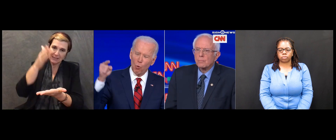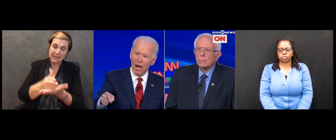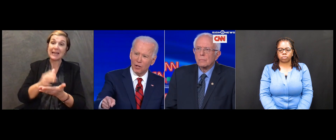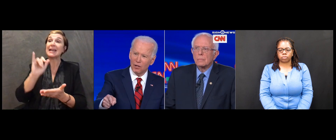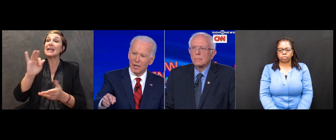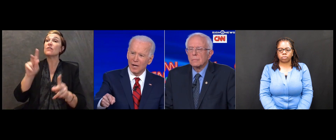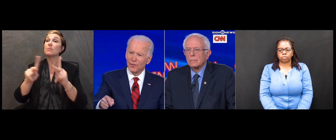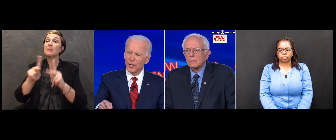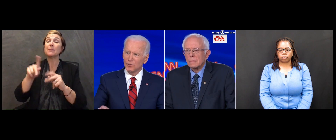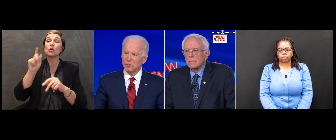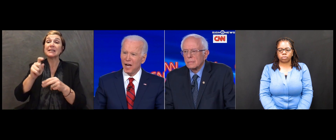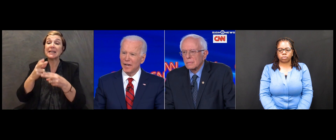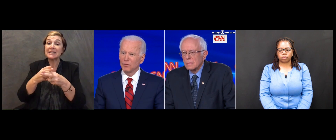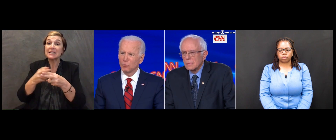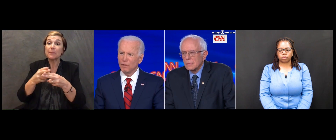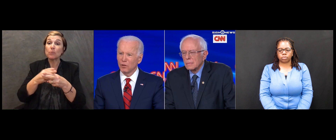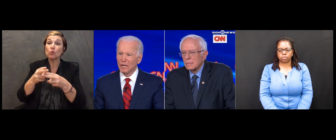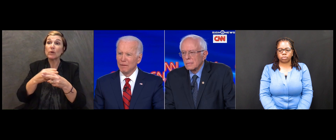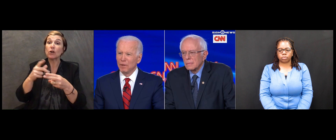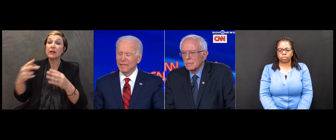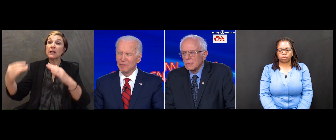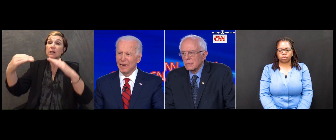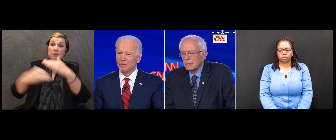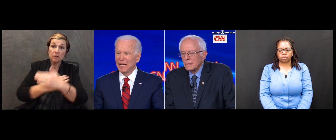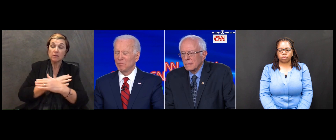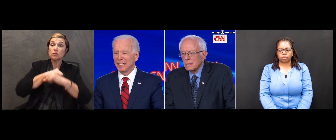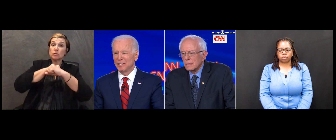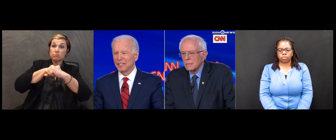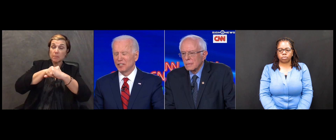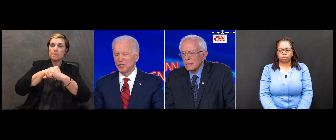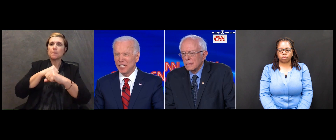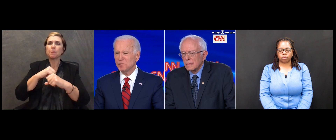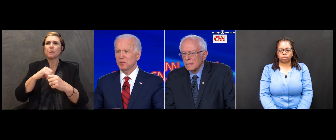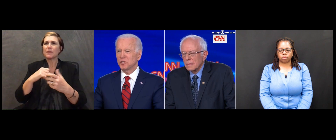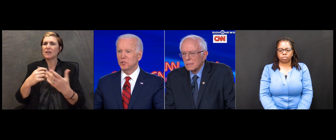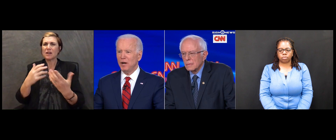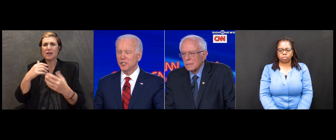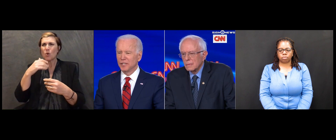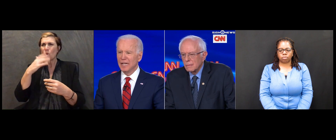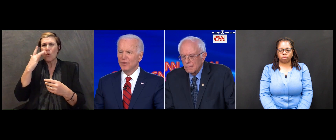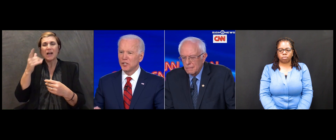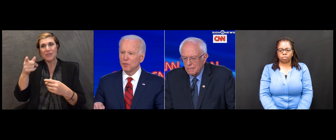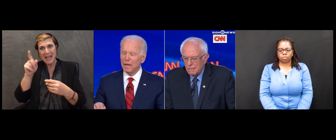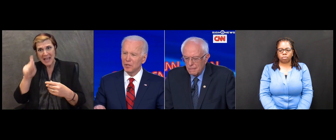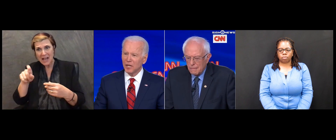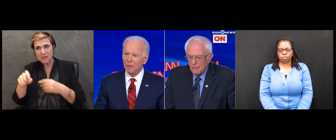in squalor on the other side of the river in a desperate